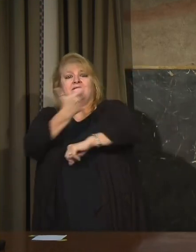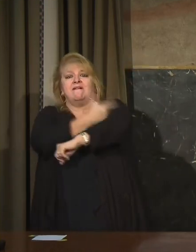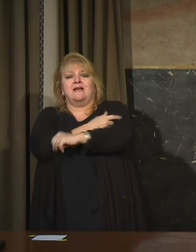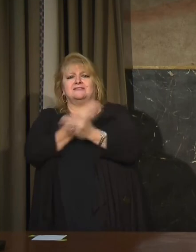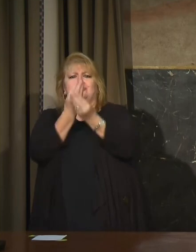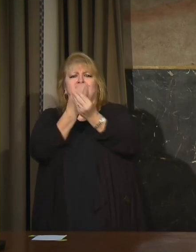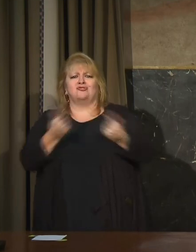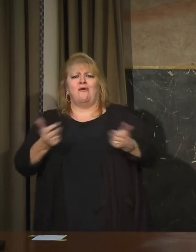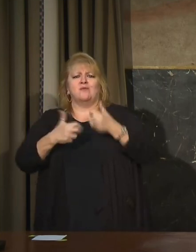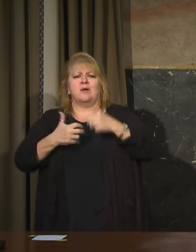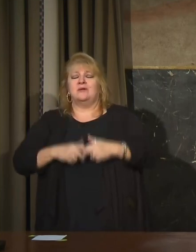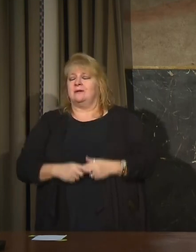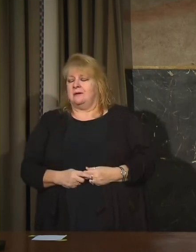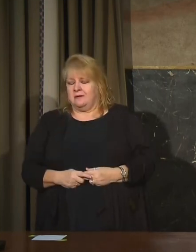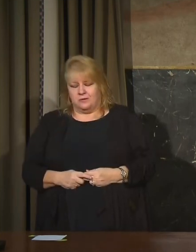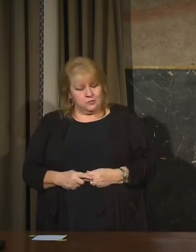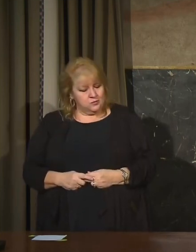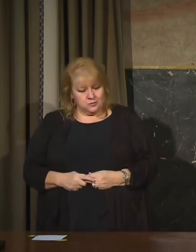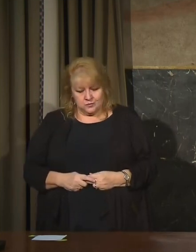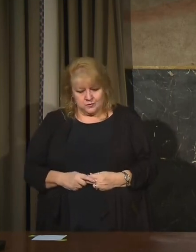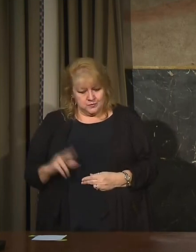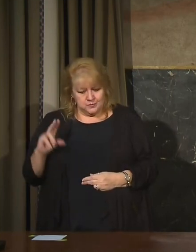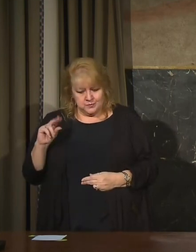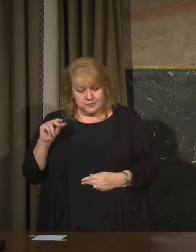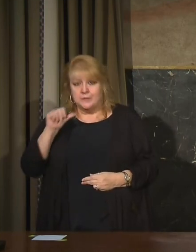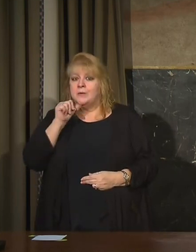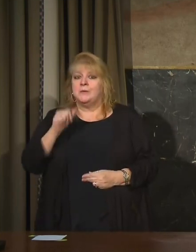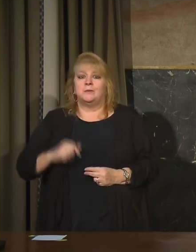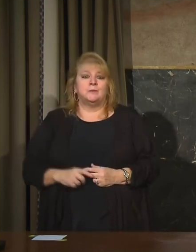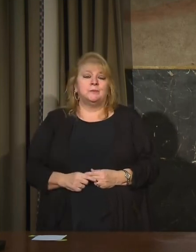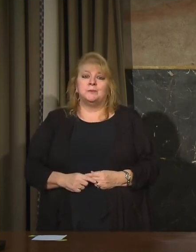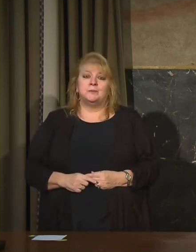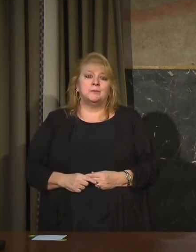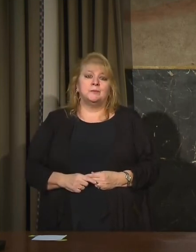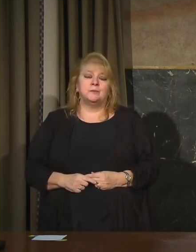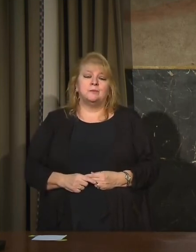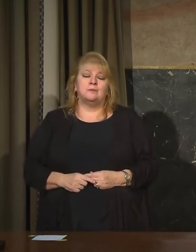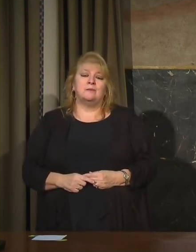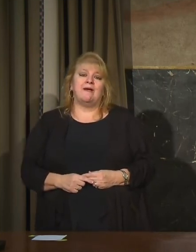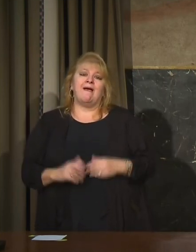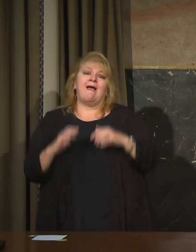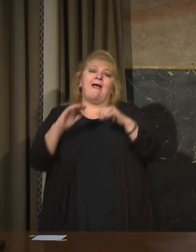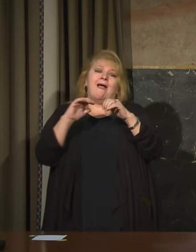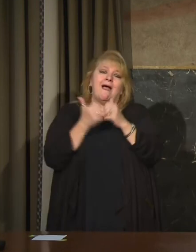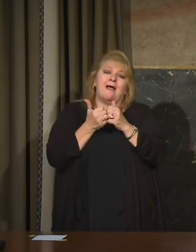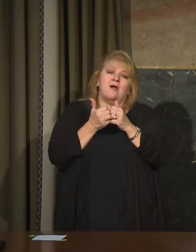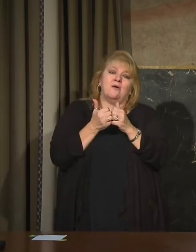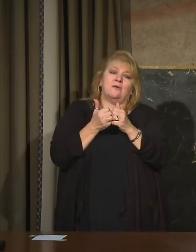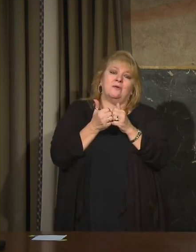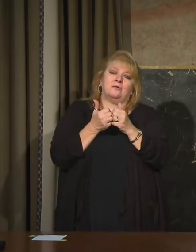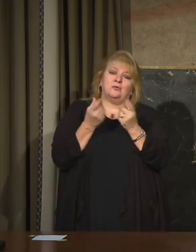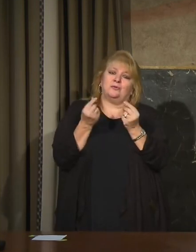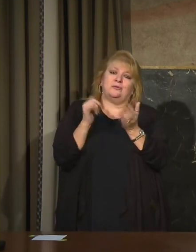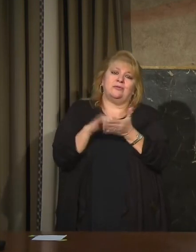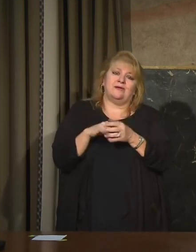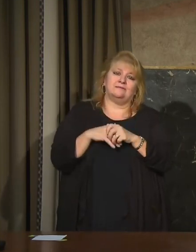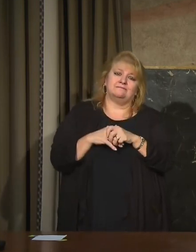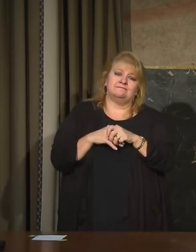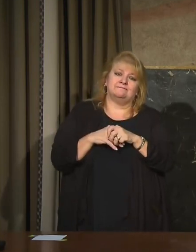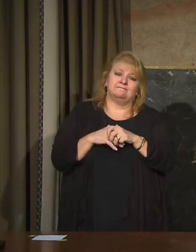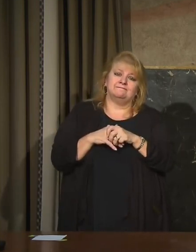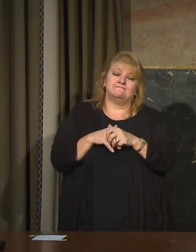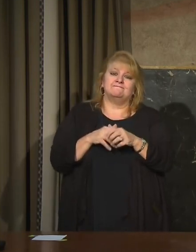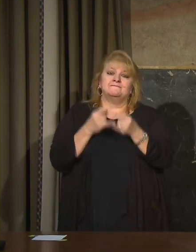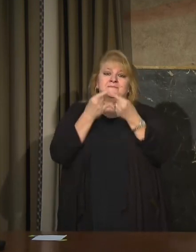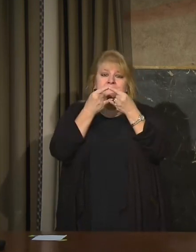in. We can only do that by distancing from one another, by staying home when we're sick, by